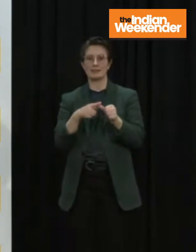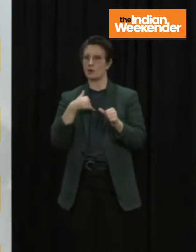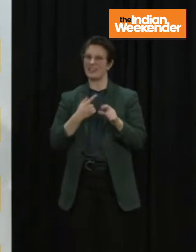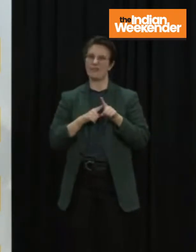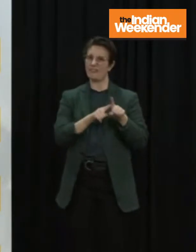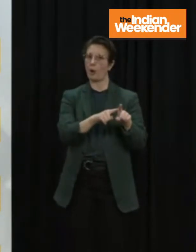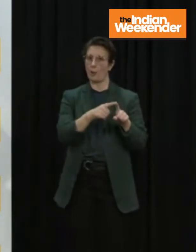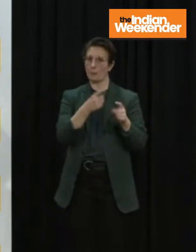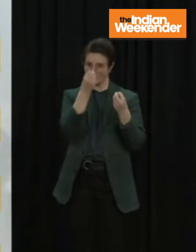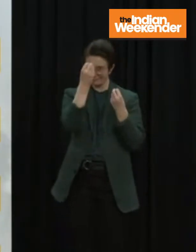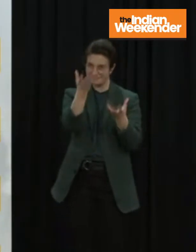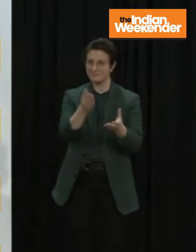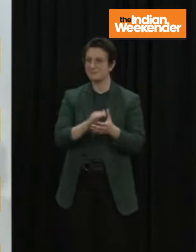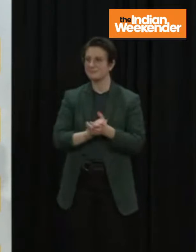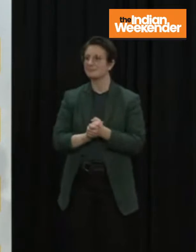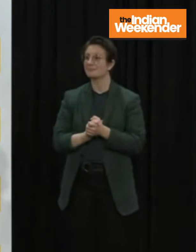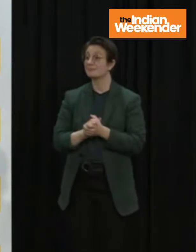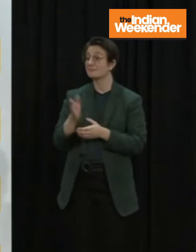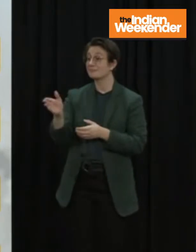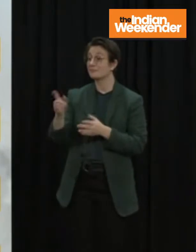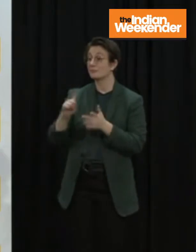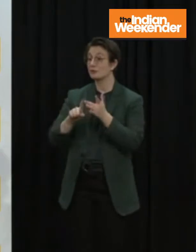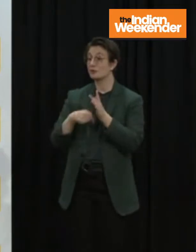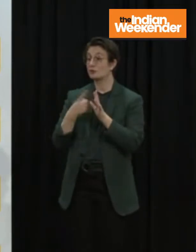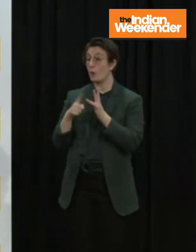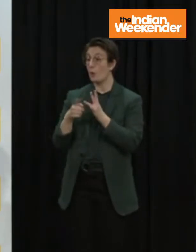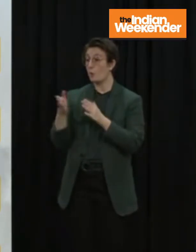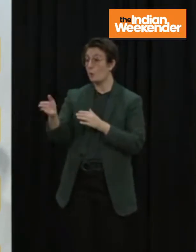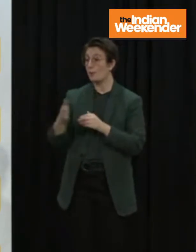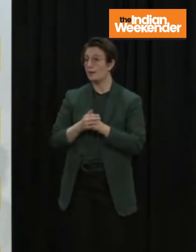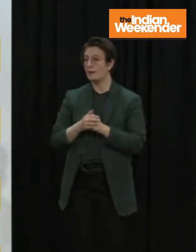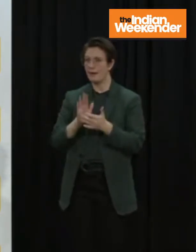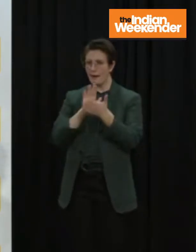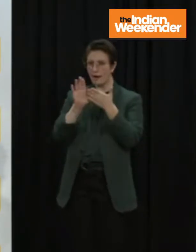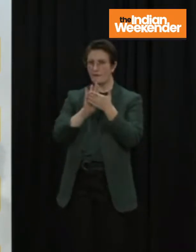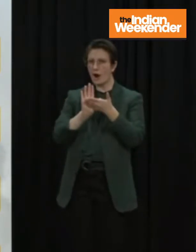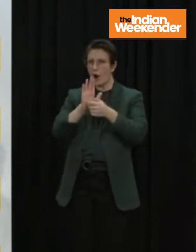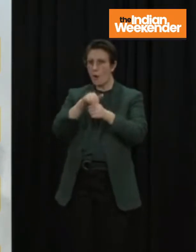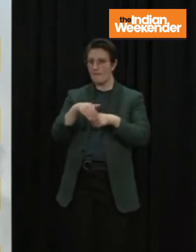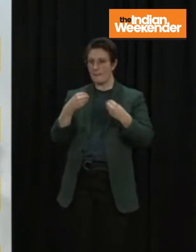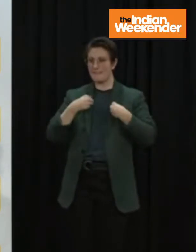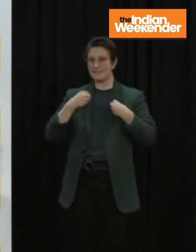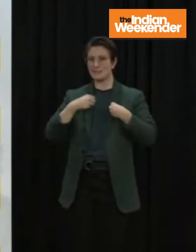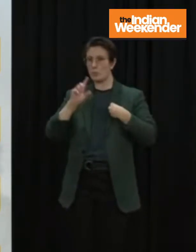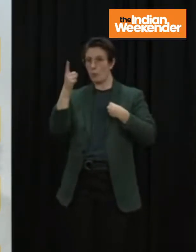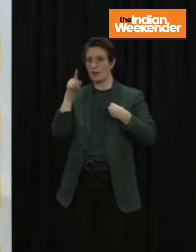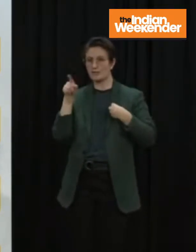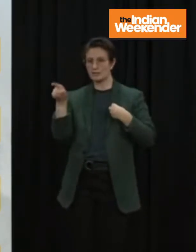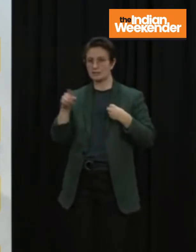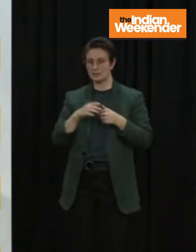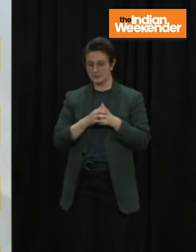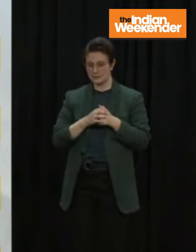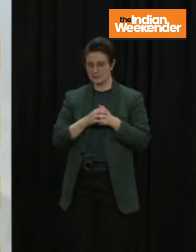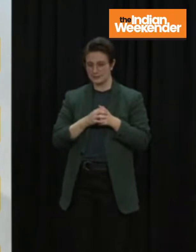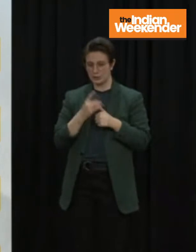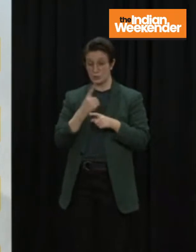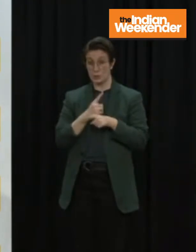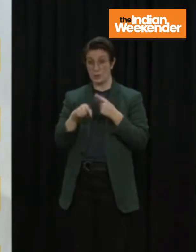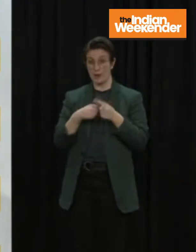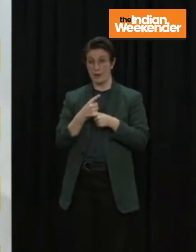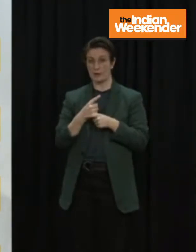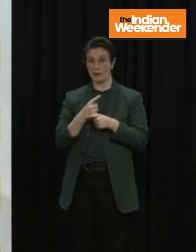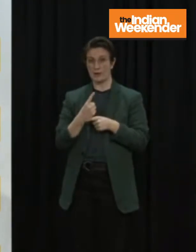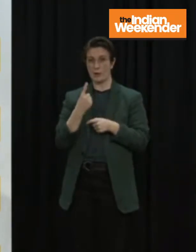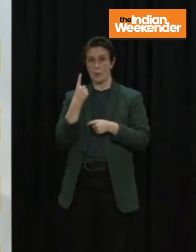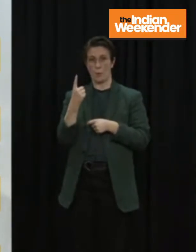Joe, and then Jason. And just a clarification for businesses in Auckland. Yesterday you talked about 1 person, 10 bubbles being allowed for